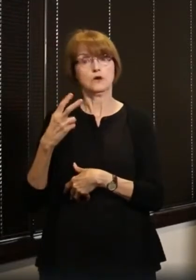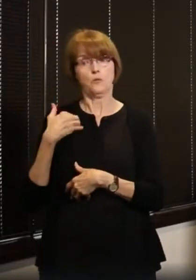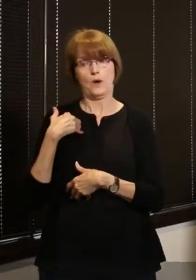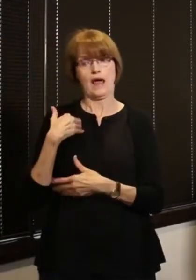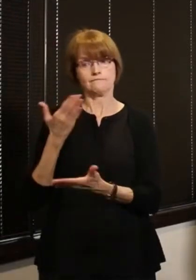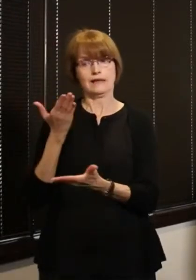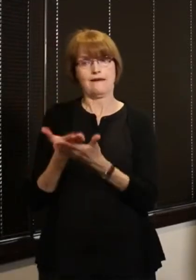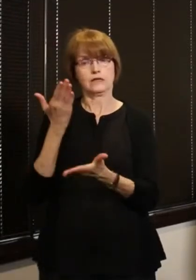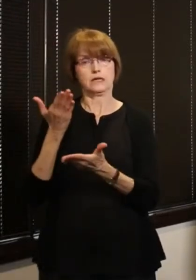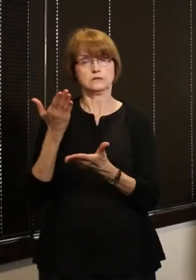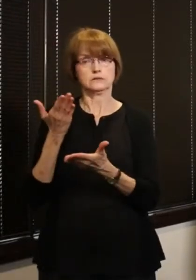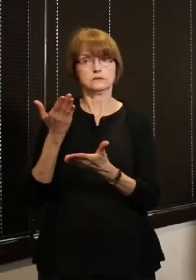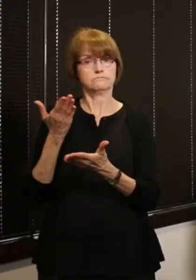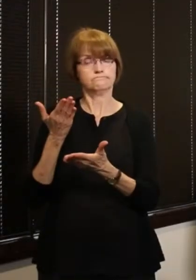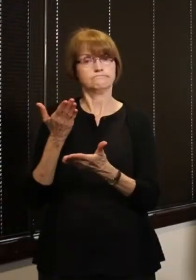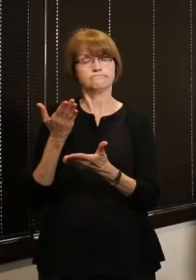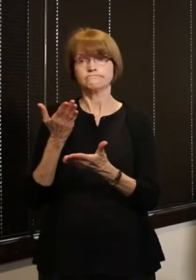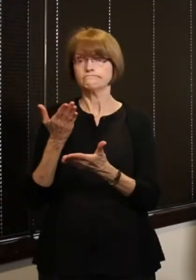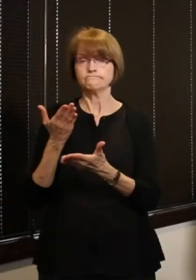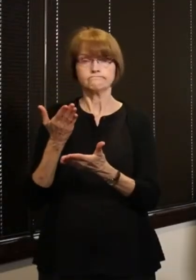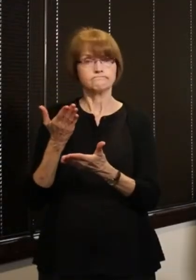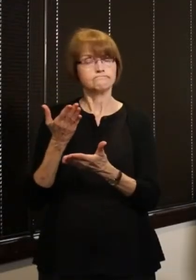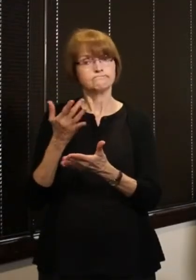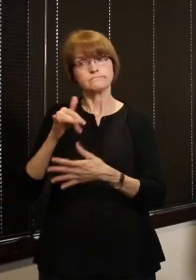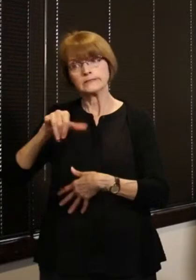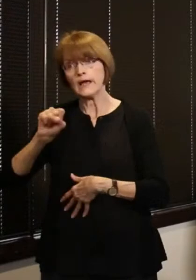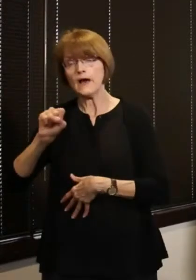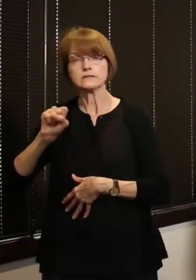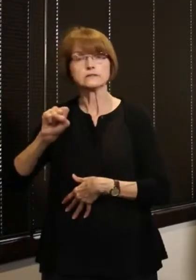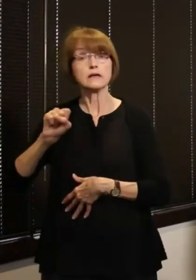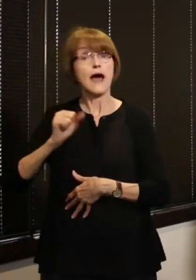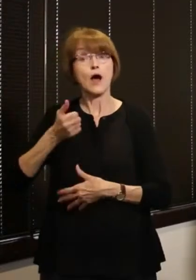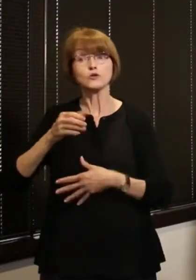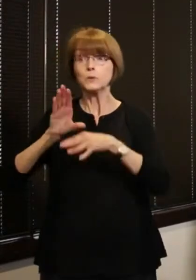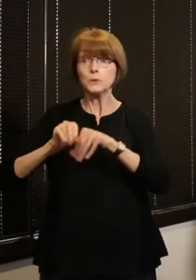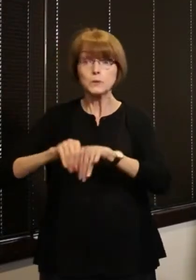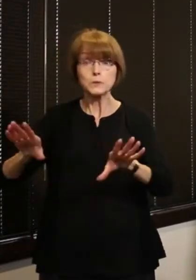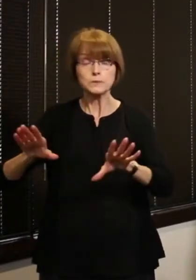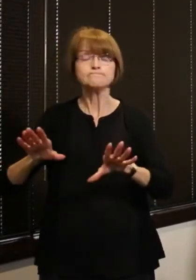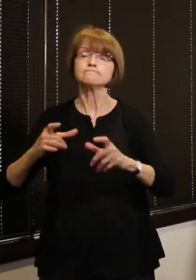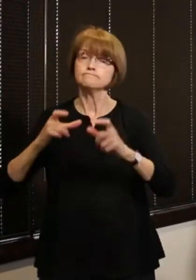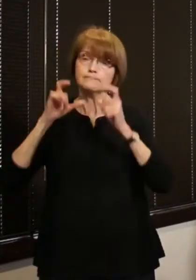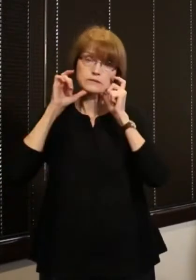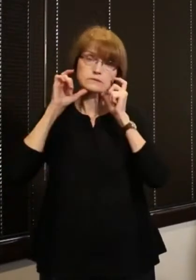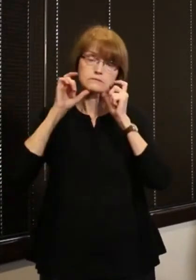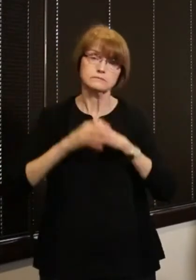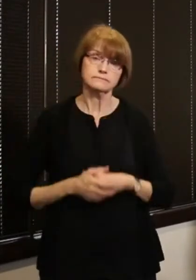without a doubt, that masking is one of the best ways that you can get transmission down.